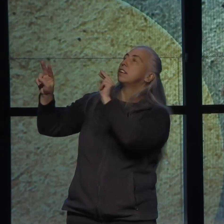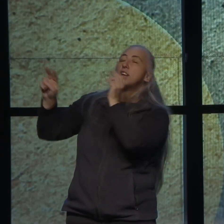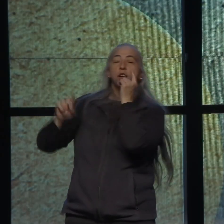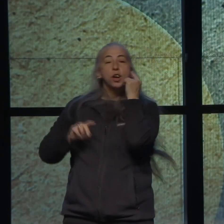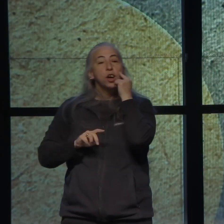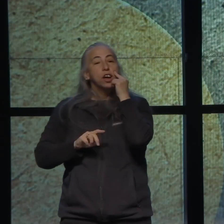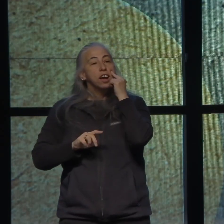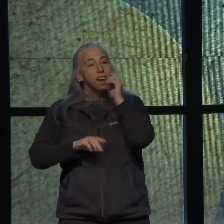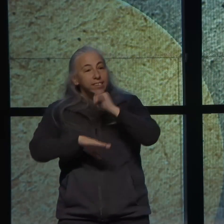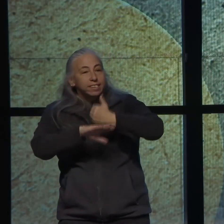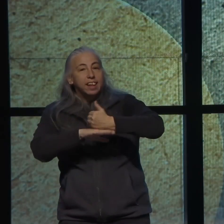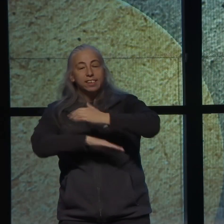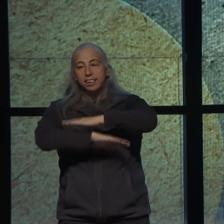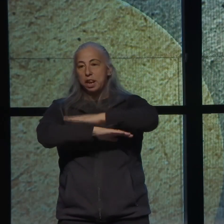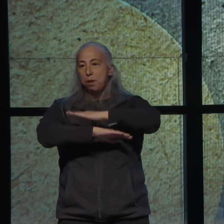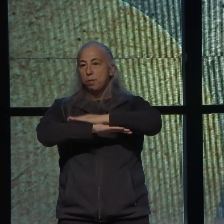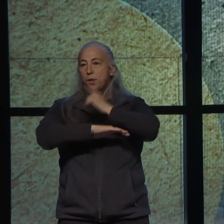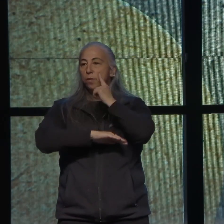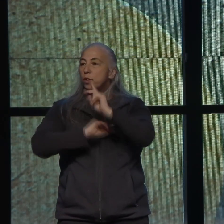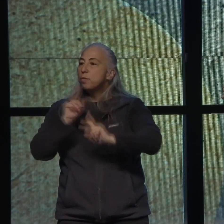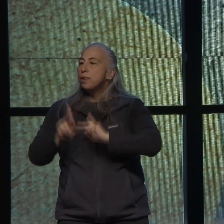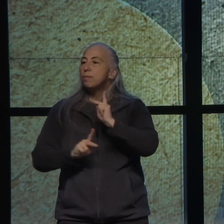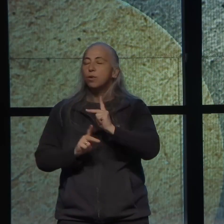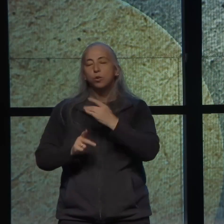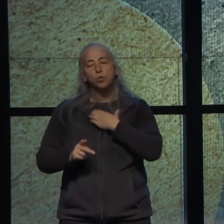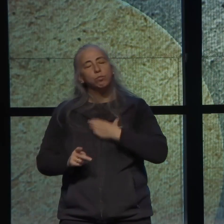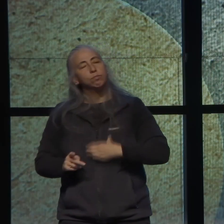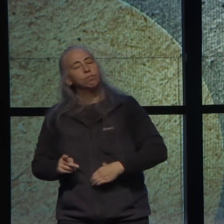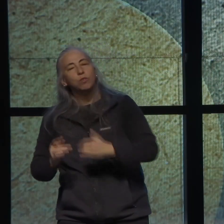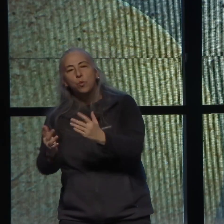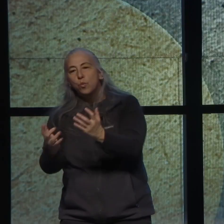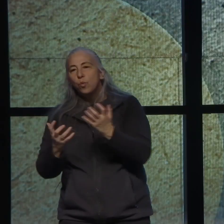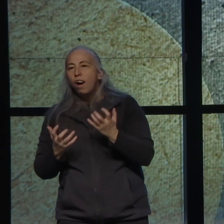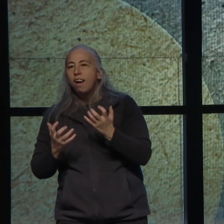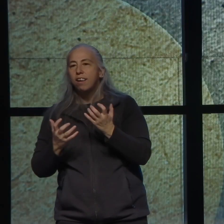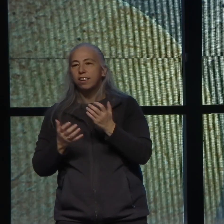and thirst for righteousness, and they will be satisfied.